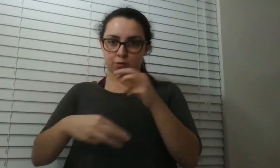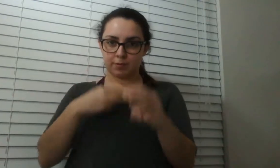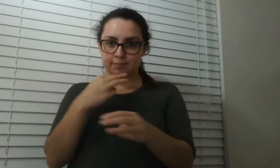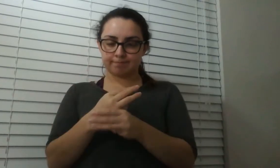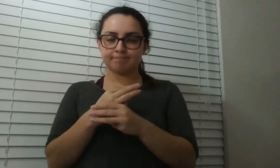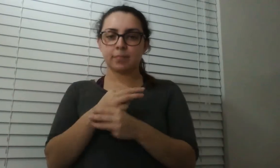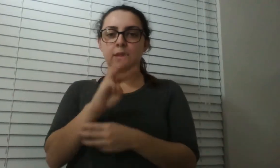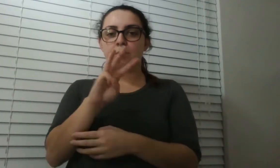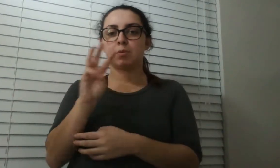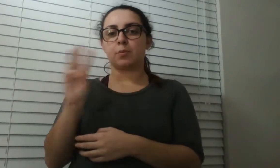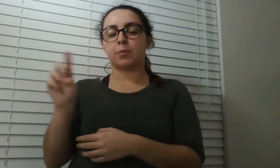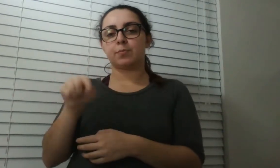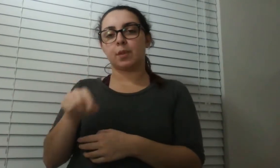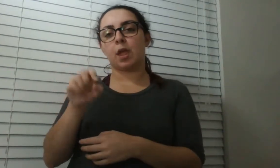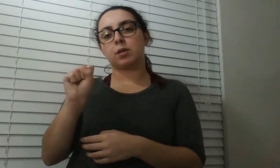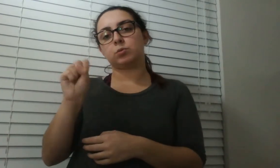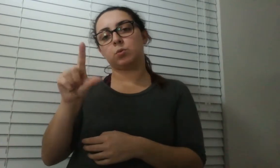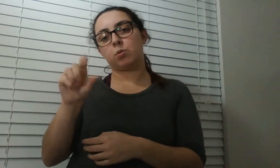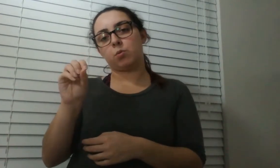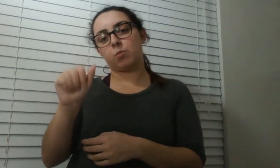www.sloan.org. End of message.